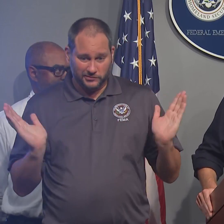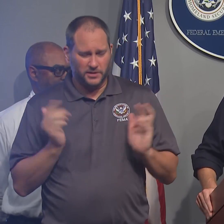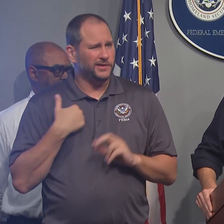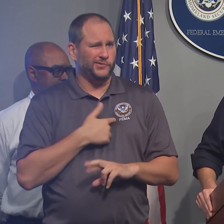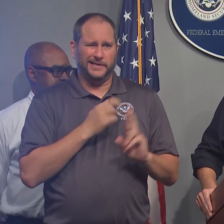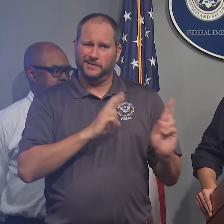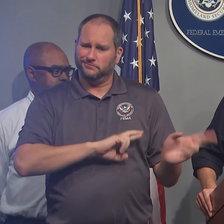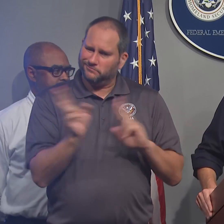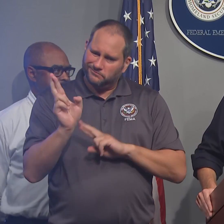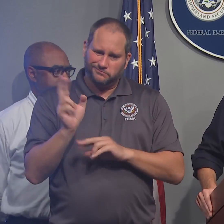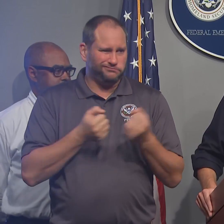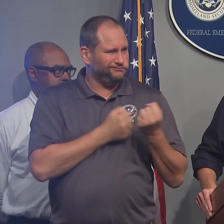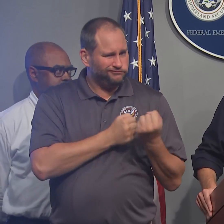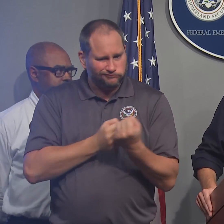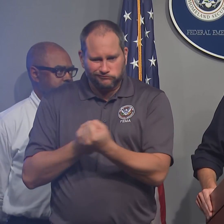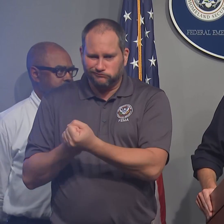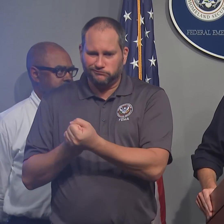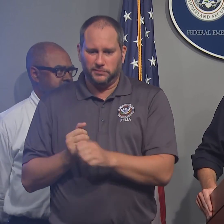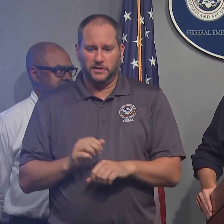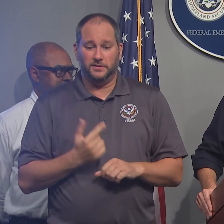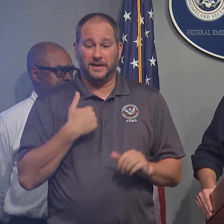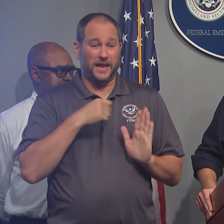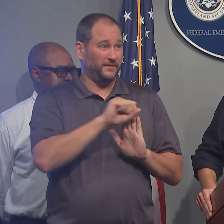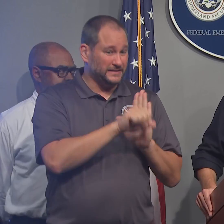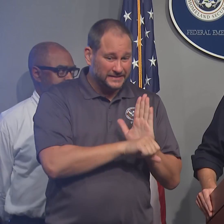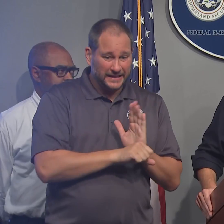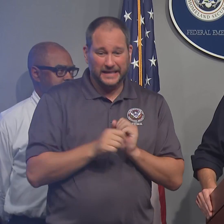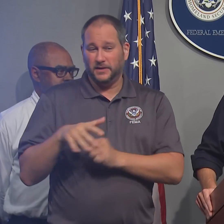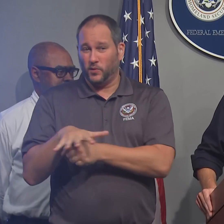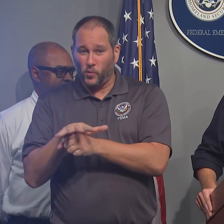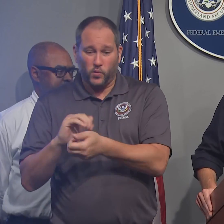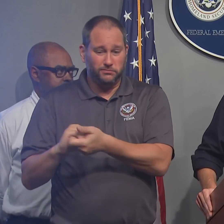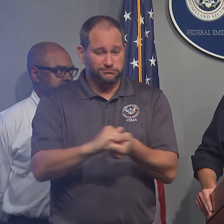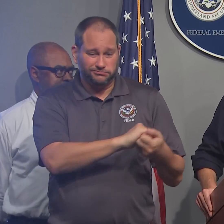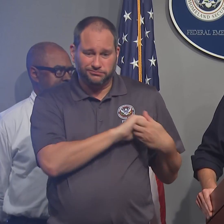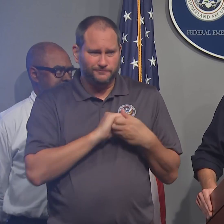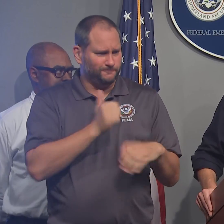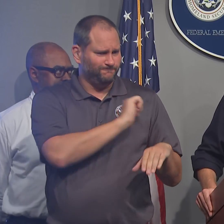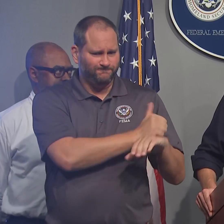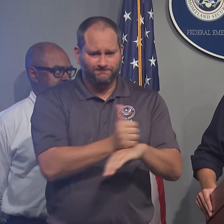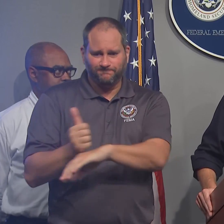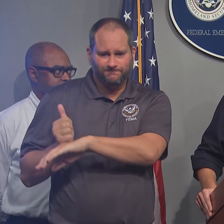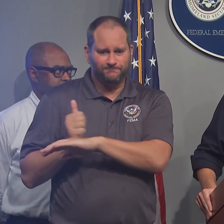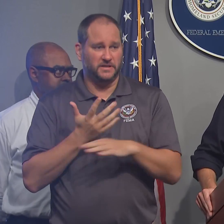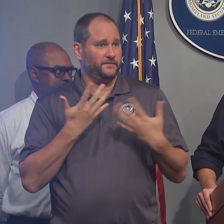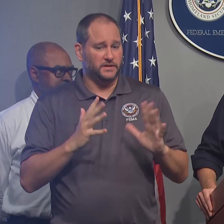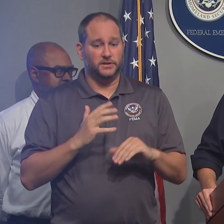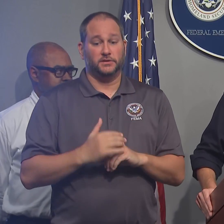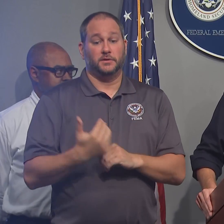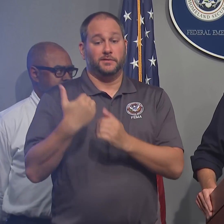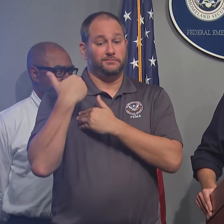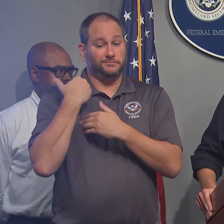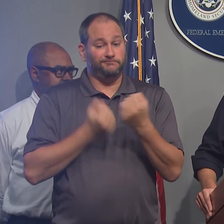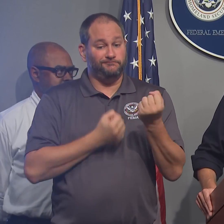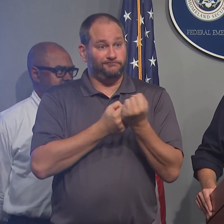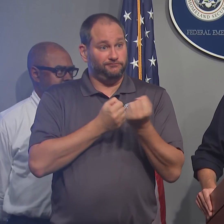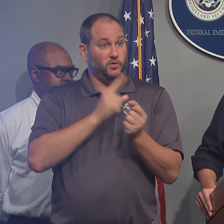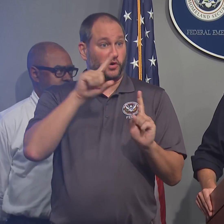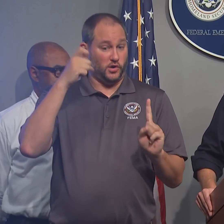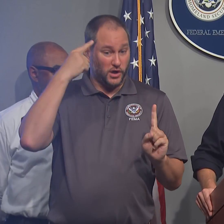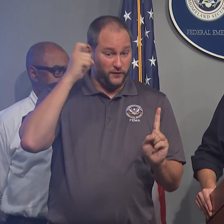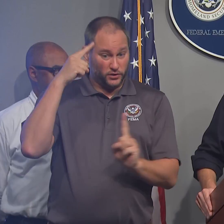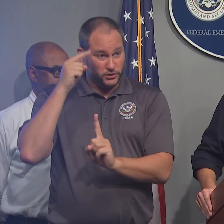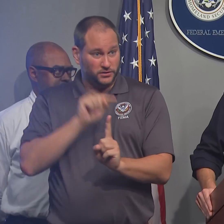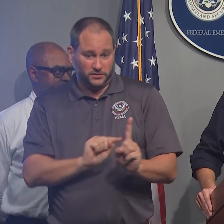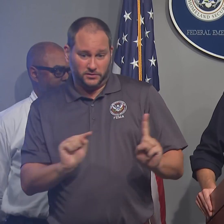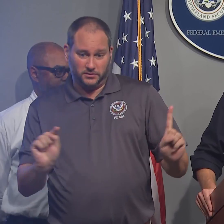in support of our state and local partners. Here again, we are here to help our governors achieve their response and recovery goals. Emergency management is a